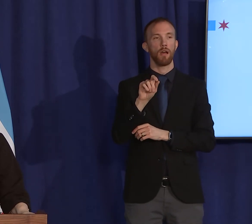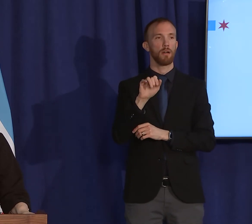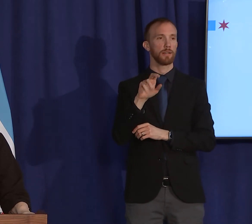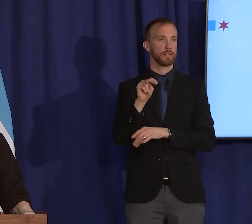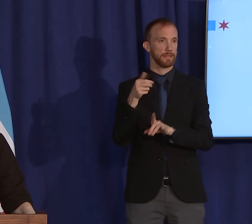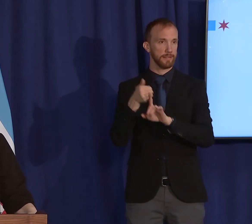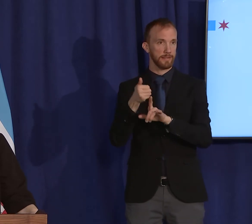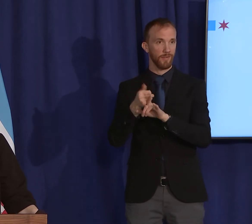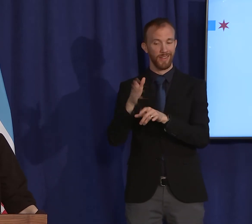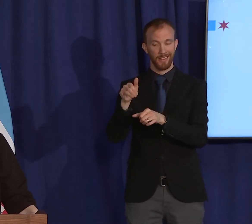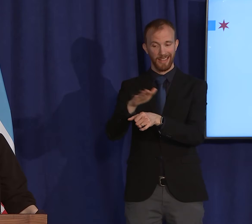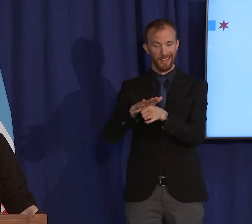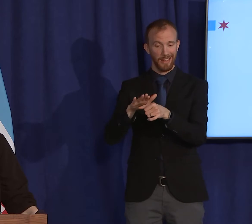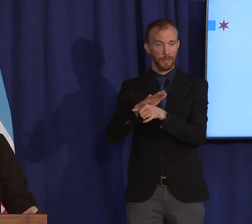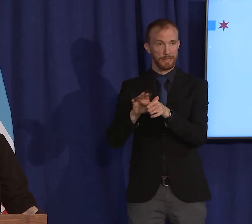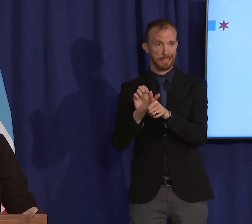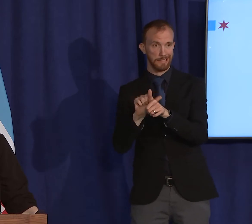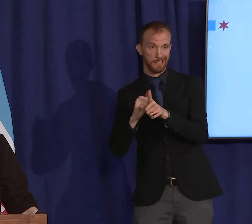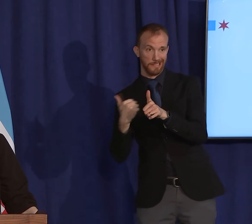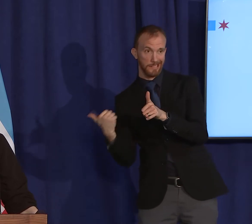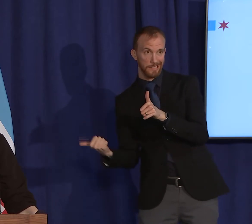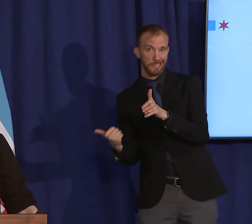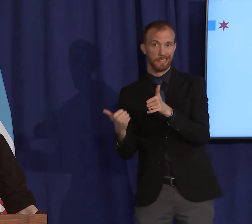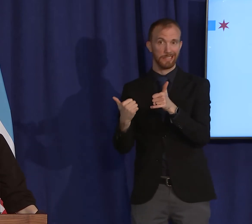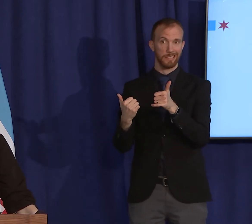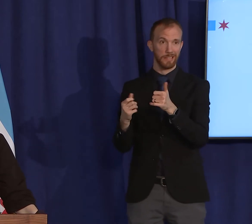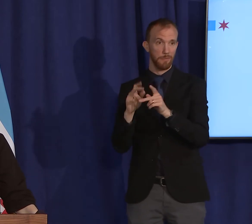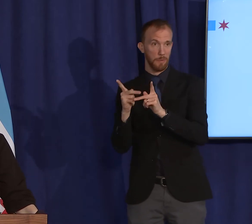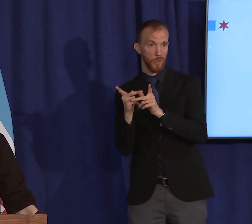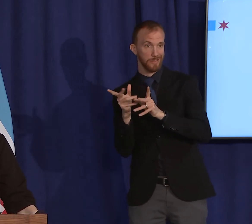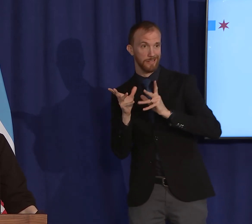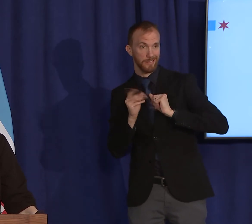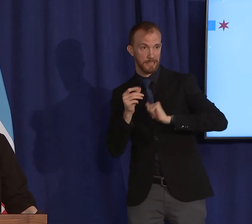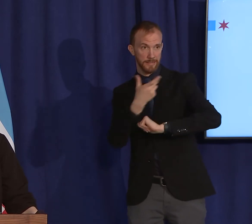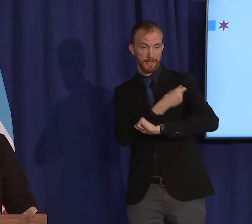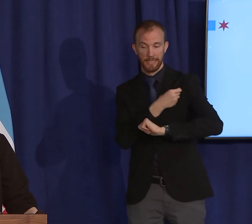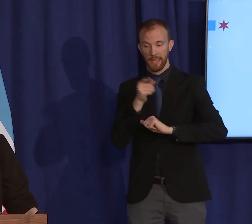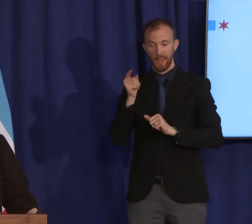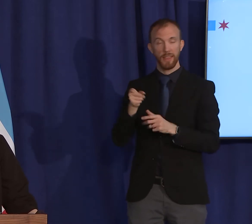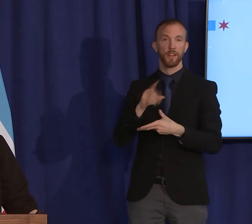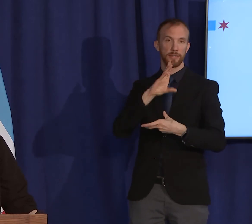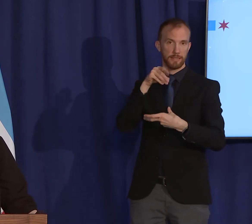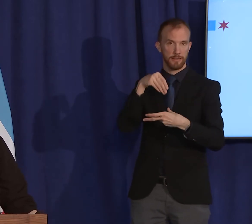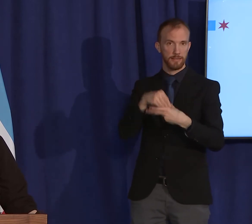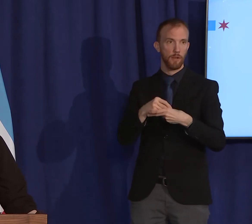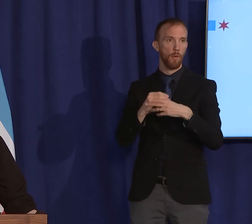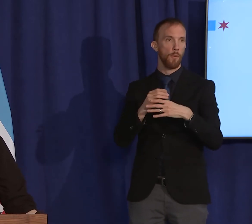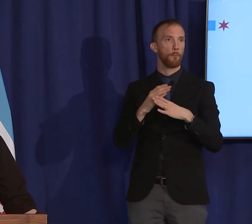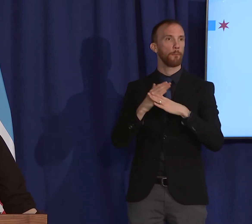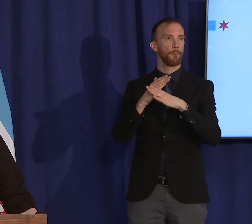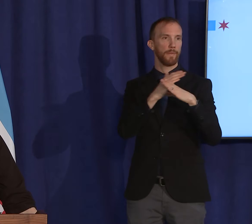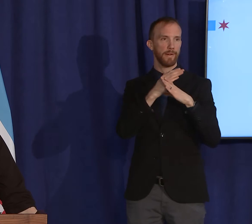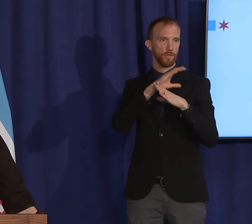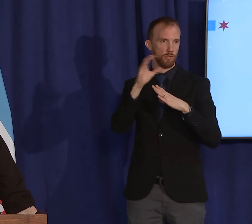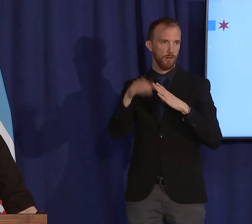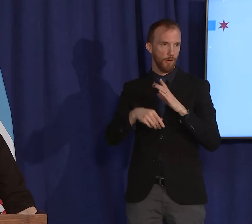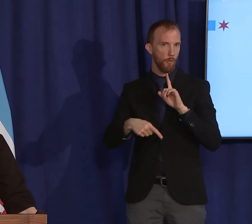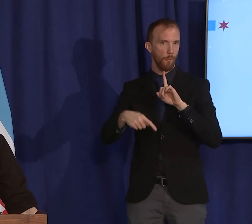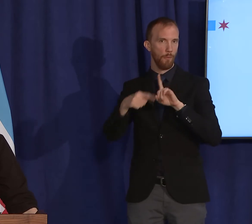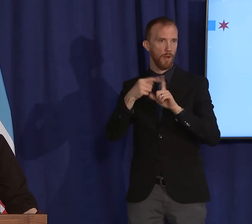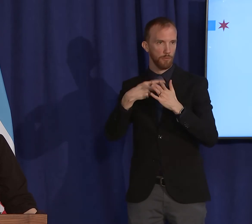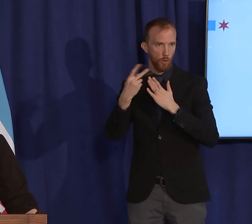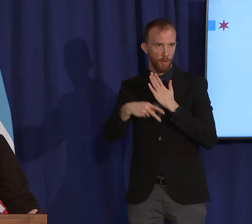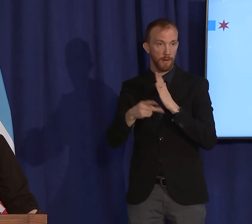neighborhood that was lagging in terms of vaccination rates. Clearly, Austin is in our Protect Chicago Plus initiative, meaning there's been vaccine